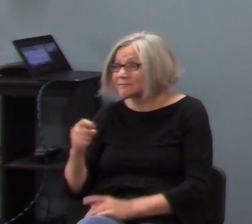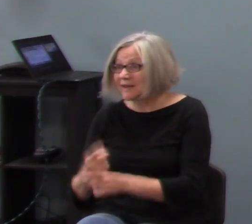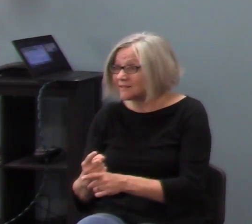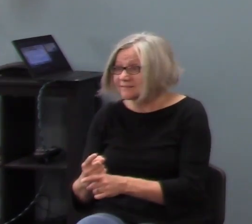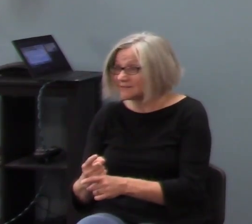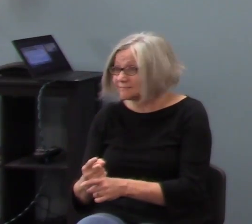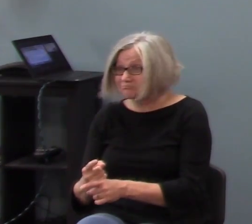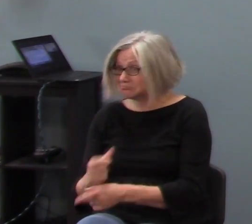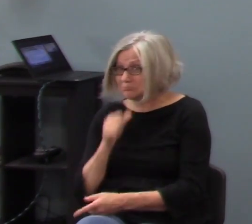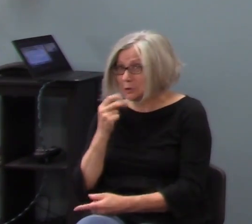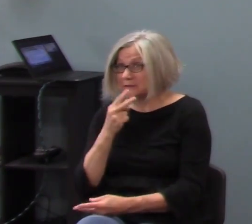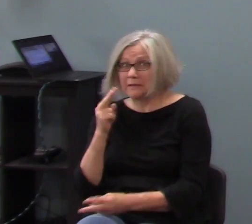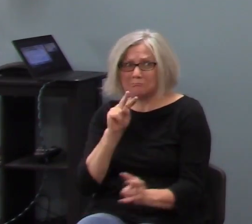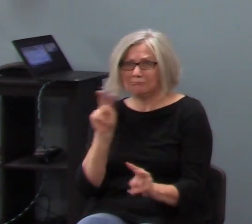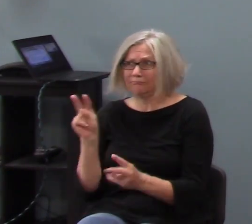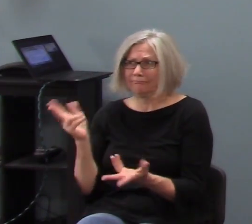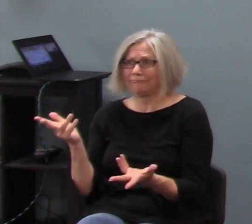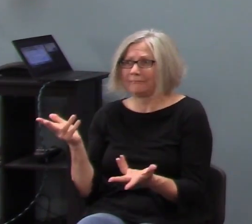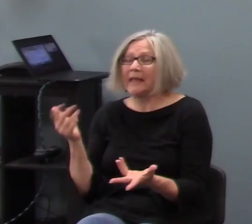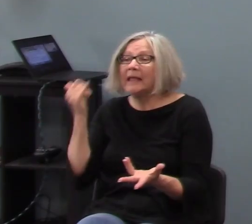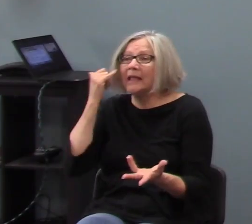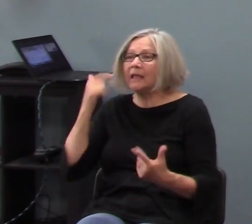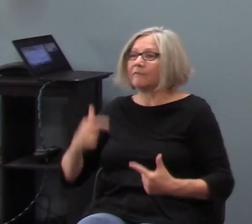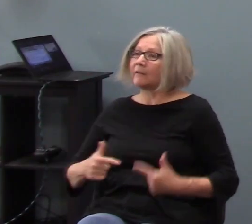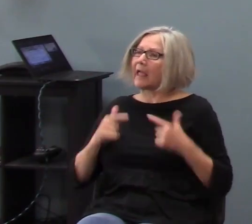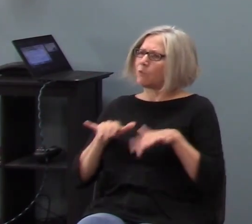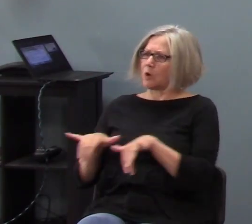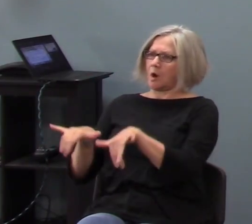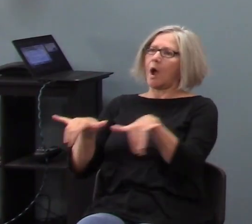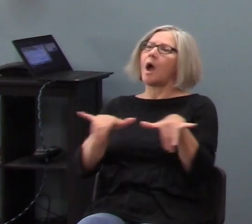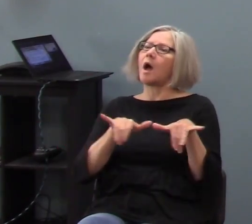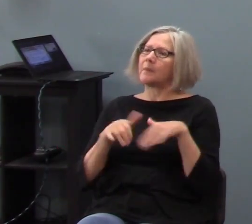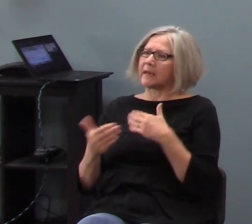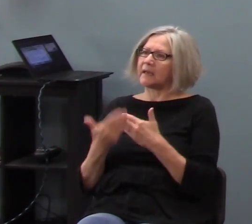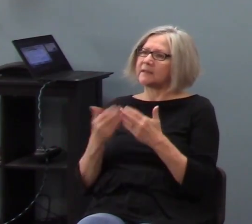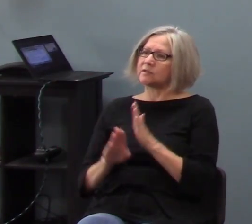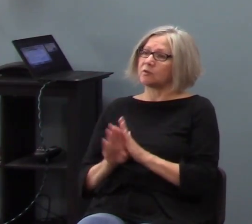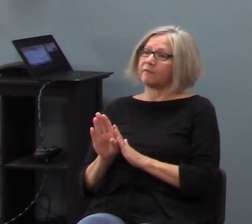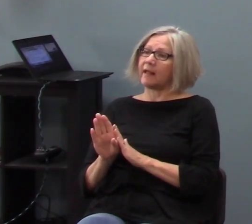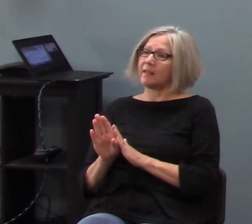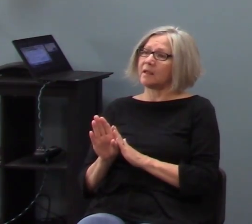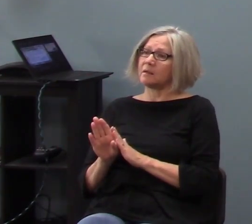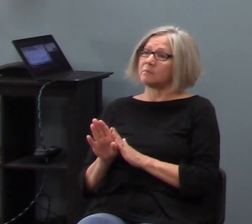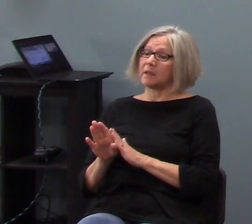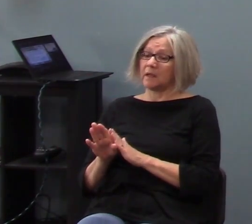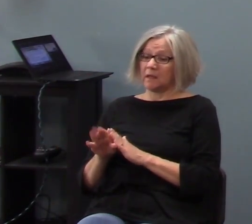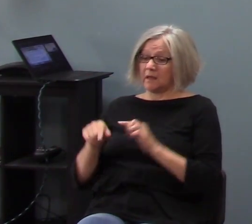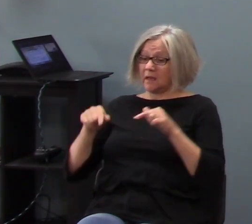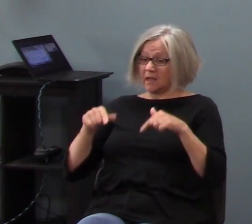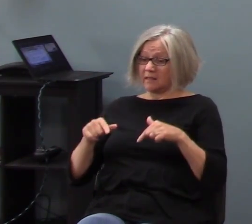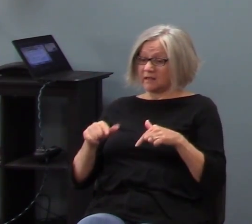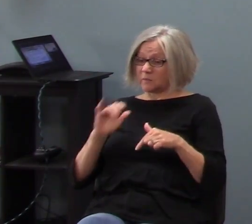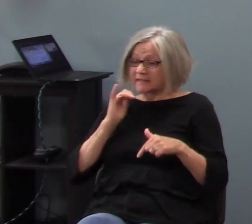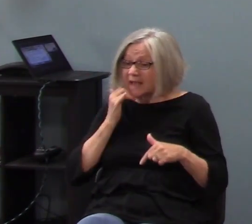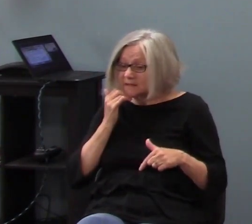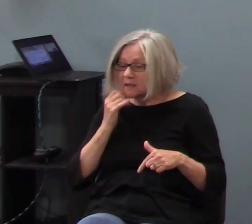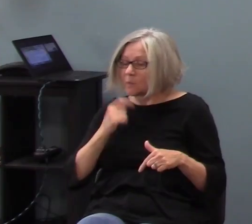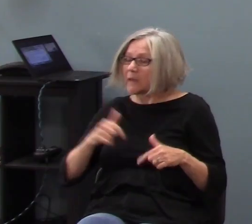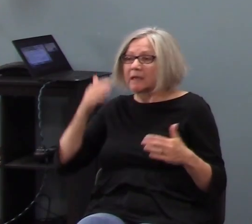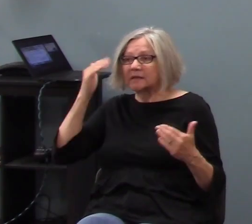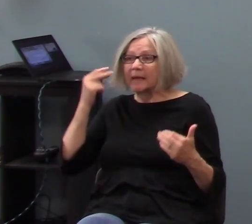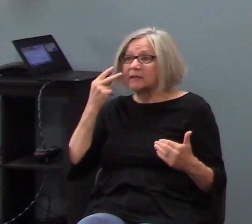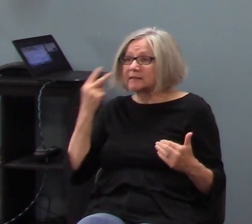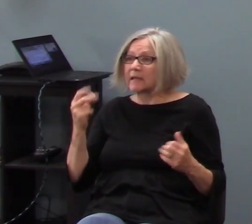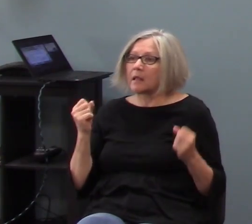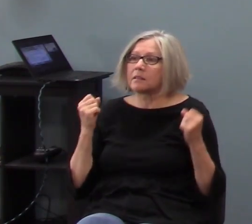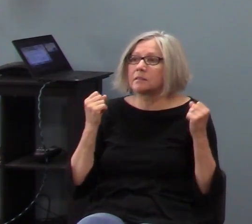aliens. If life were common and easy to develop, and this was something that was an accident, we would expect to see aliens. We'd expect to